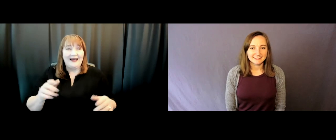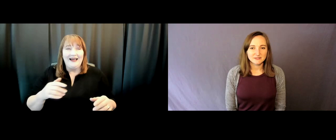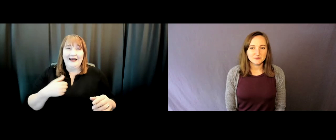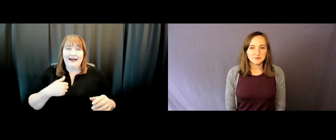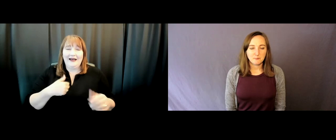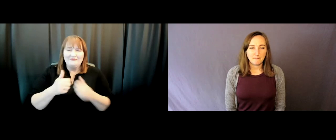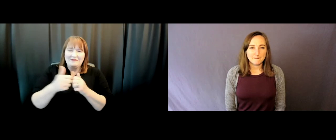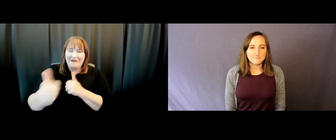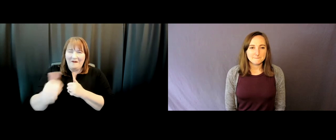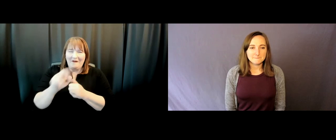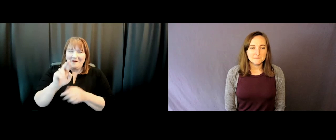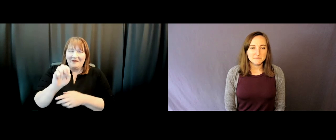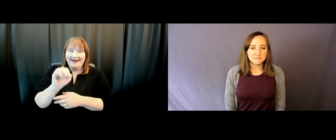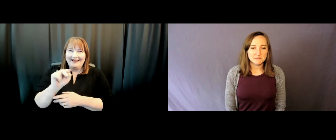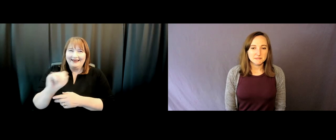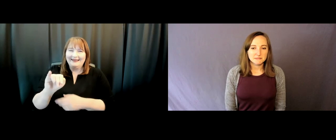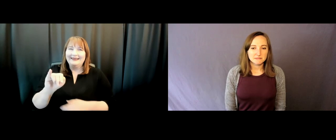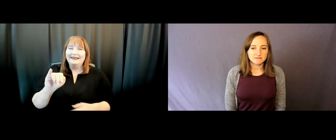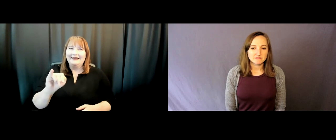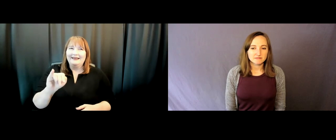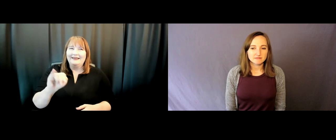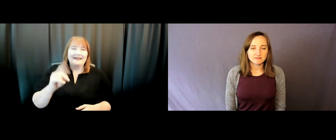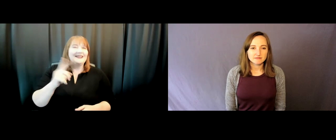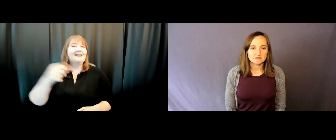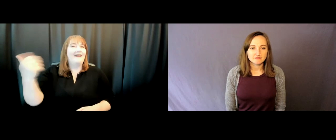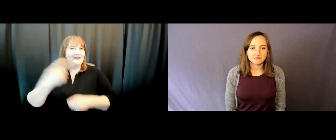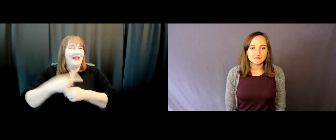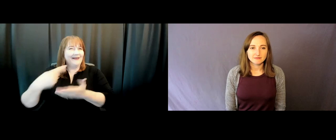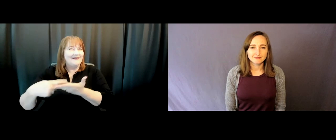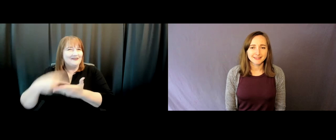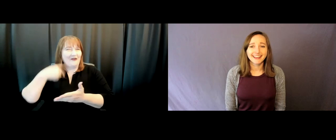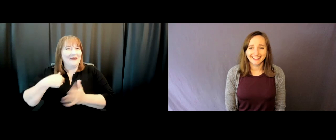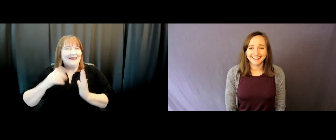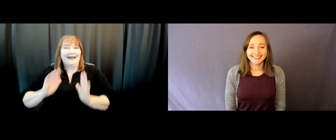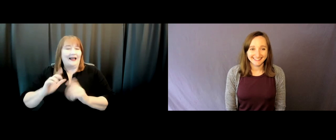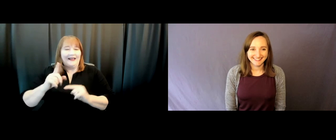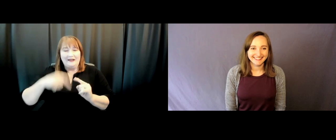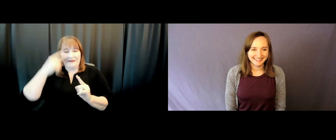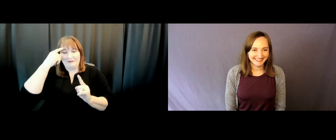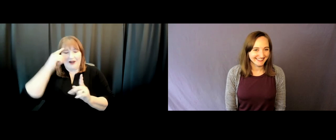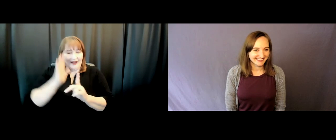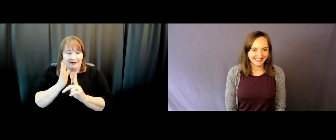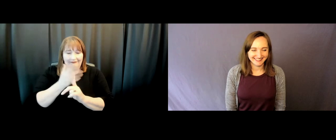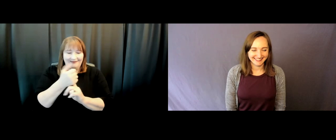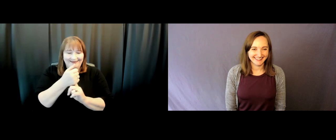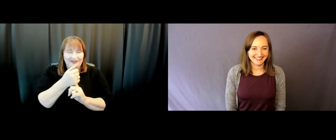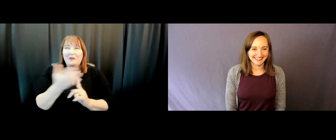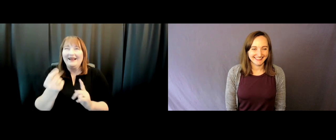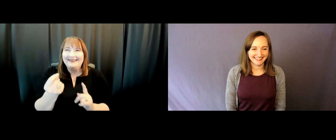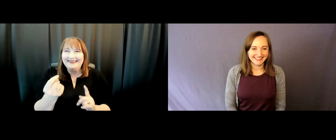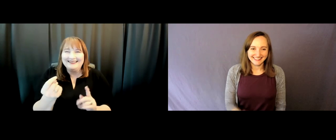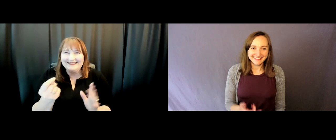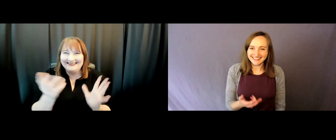Remote Reiki is something for another day for me because I can't wrap my head around that right now.